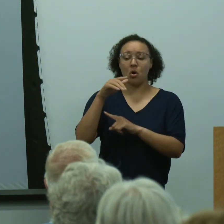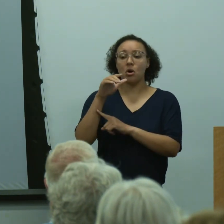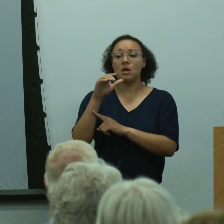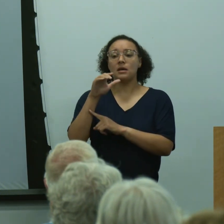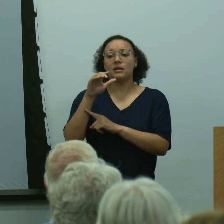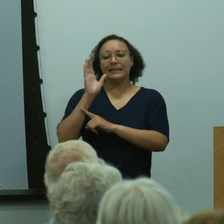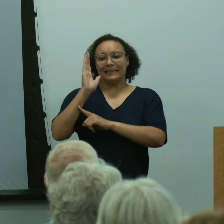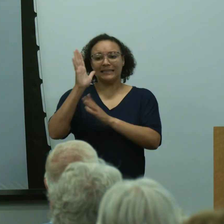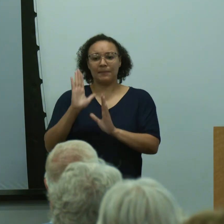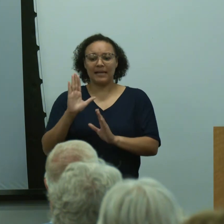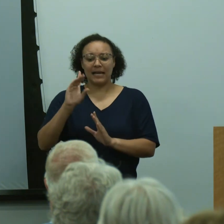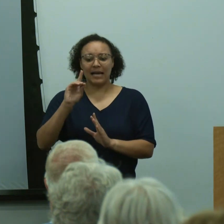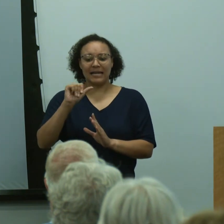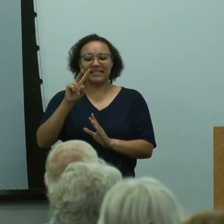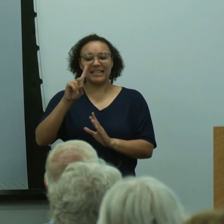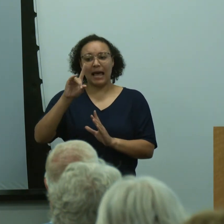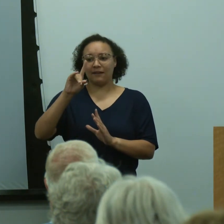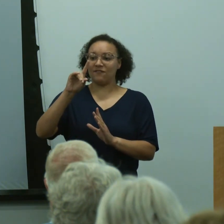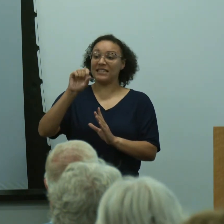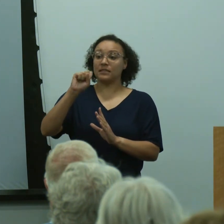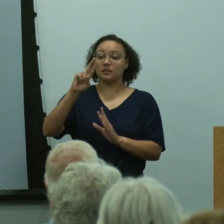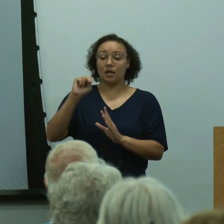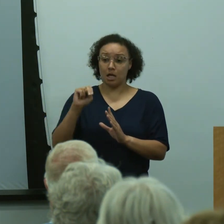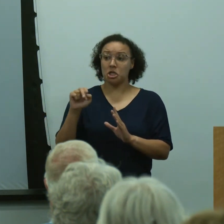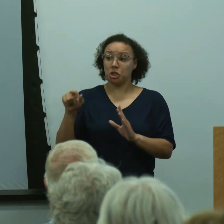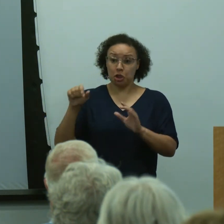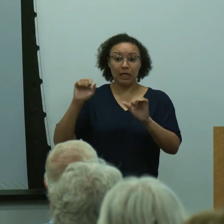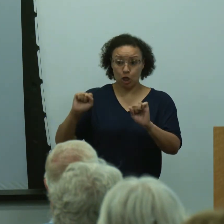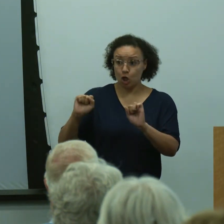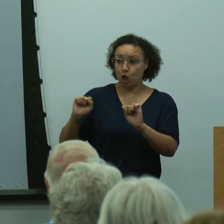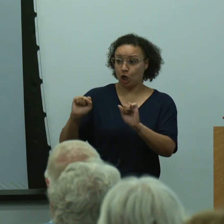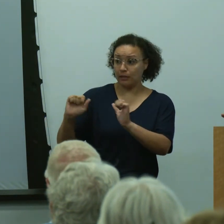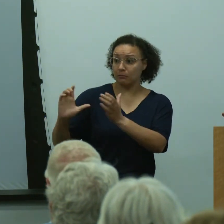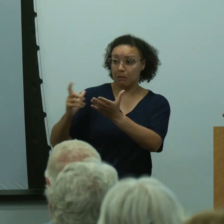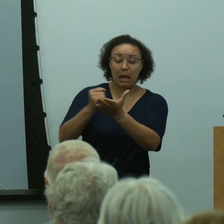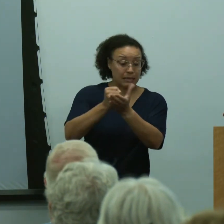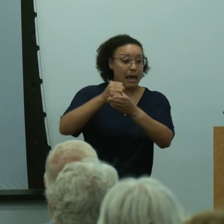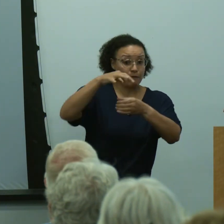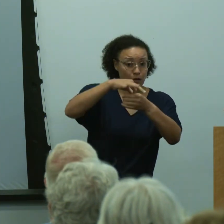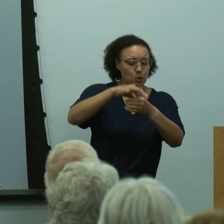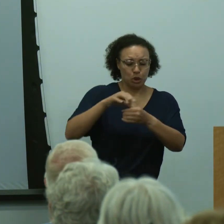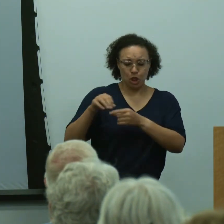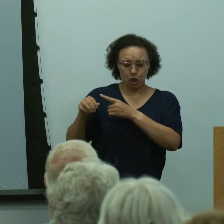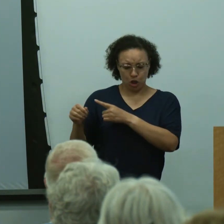go across the aisle to get some votes if she needed it. She had what we called,